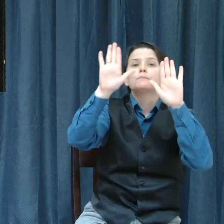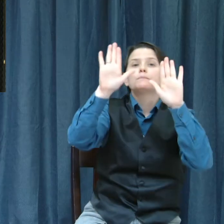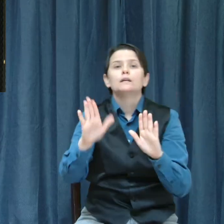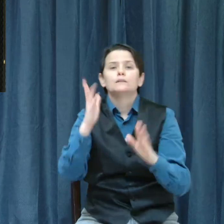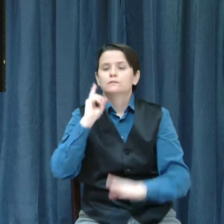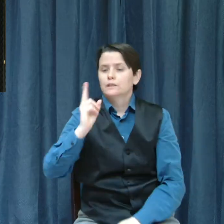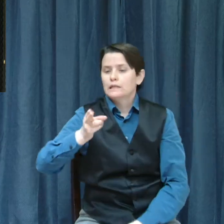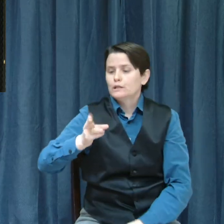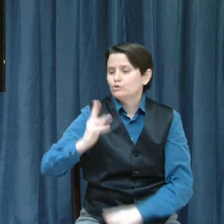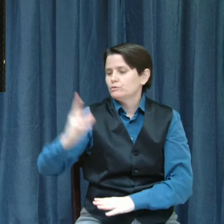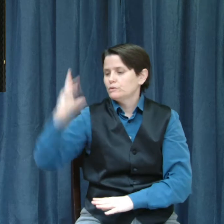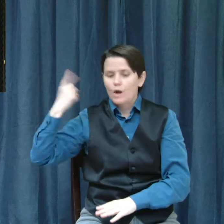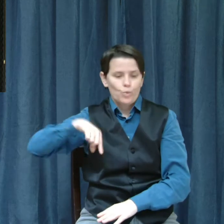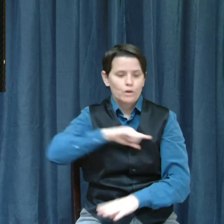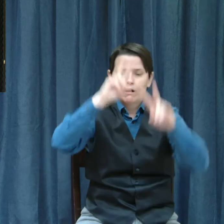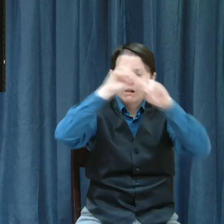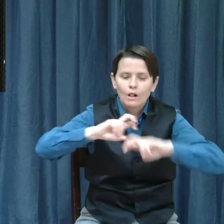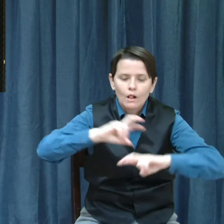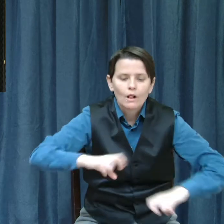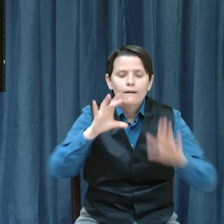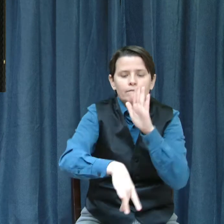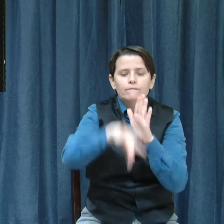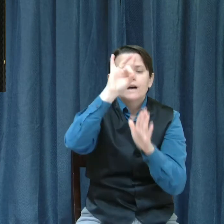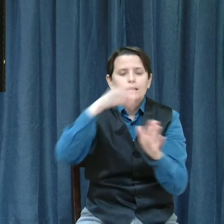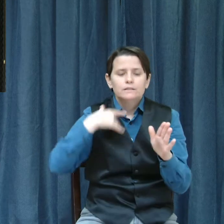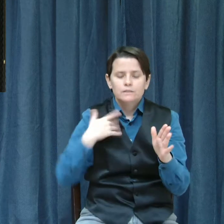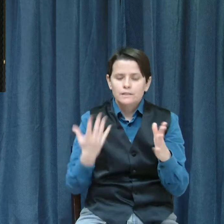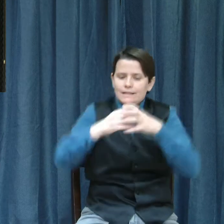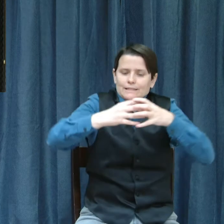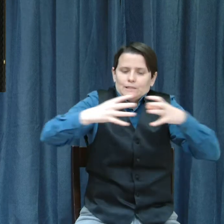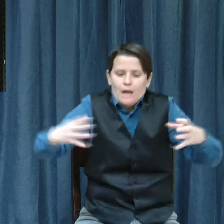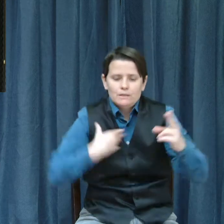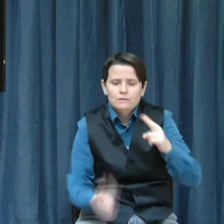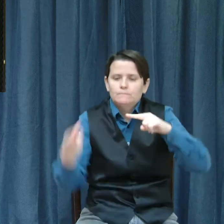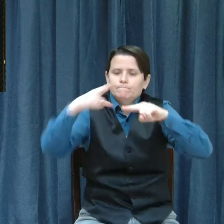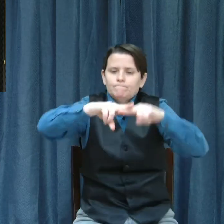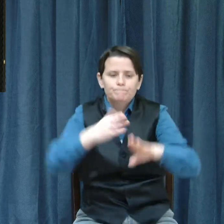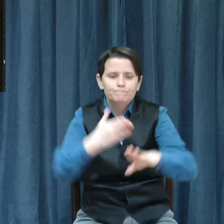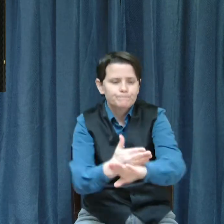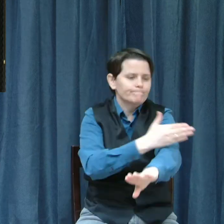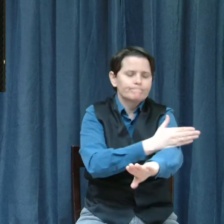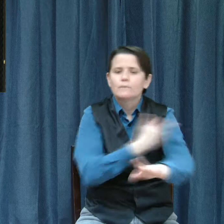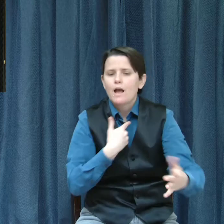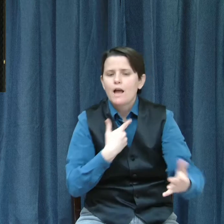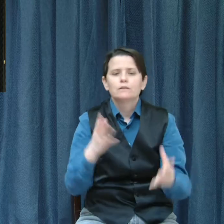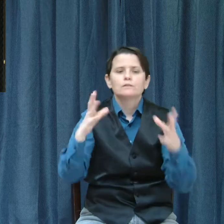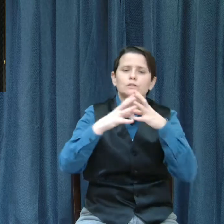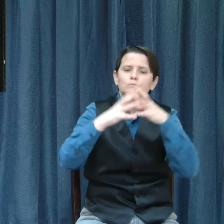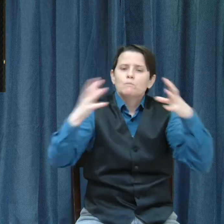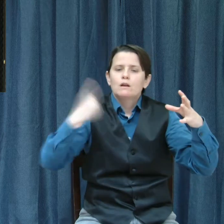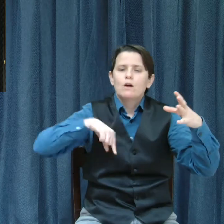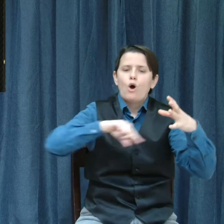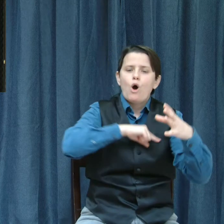that we are expanding on, that we are discovering that is part of our history. It's time that our